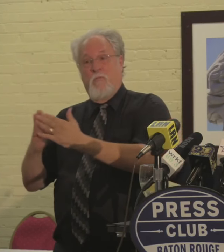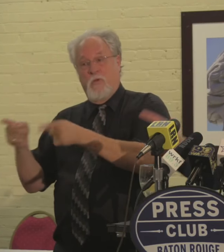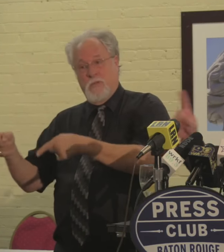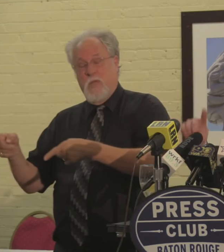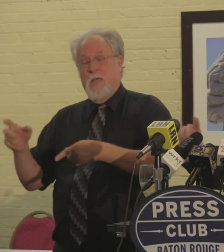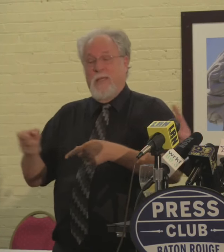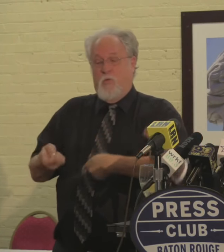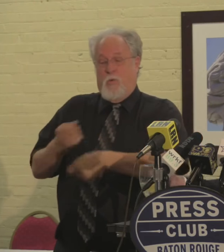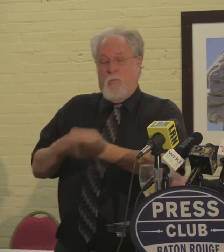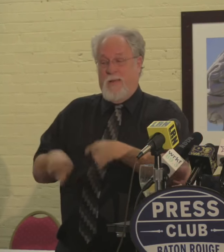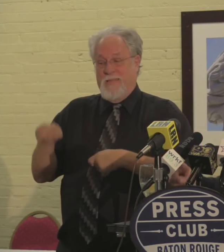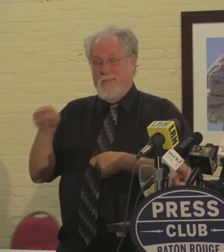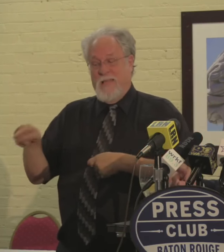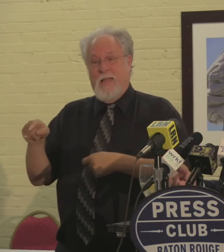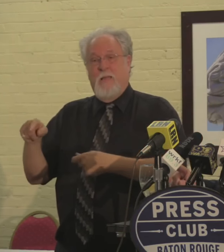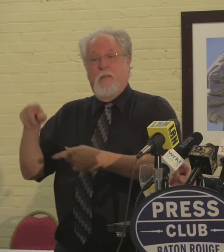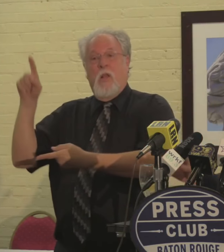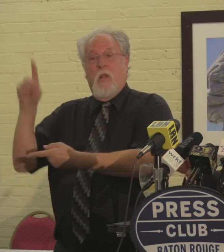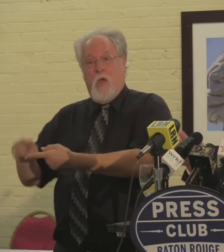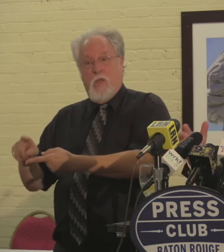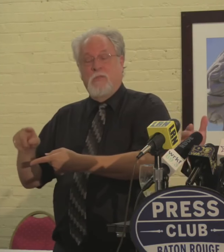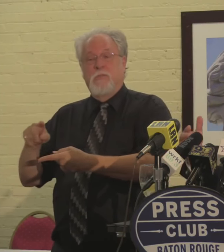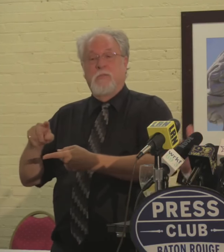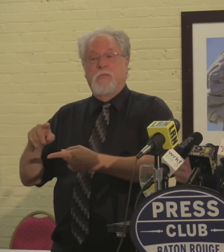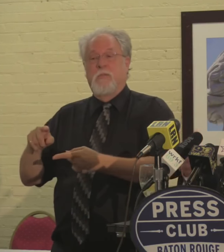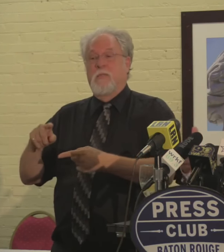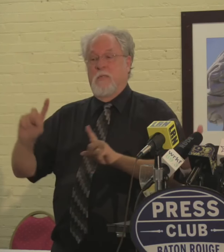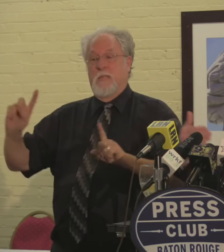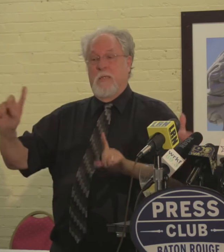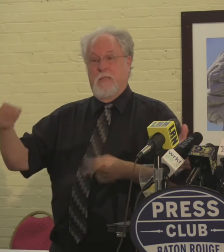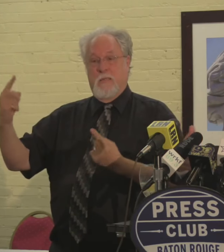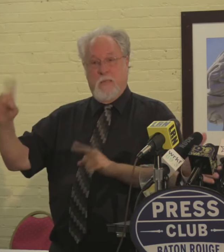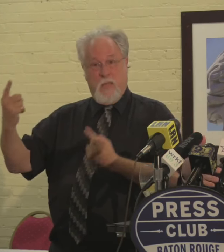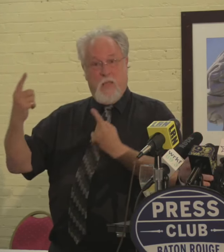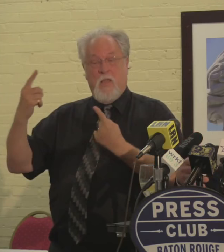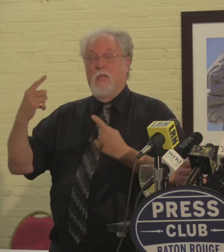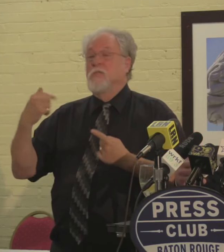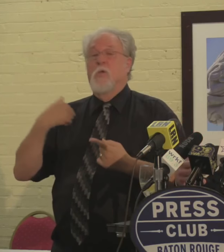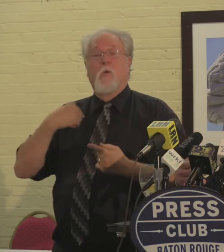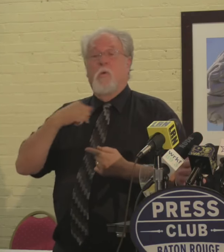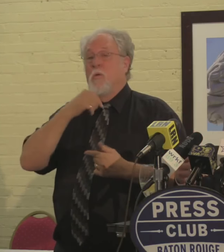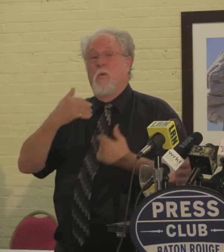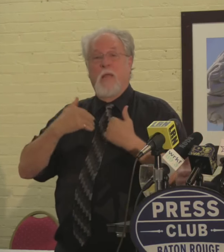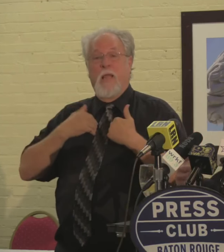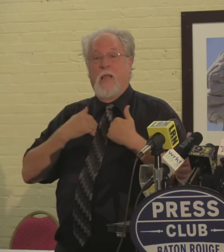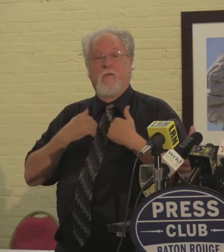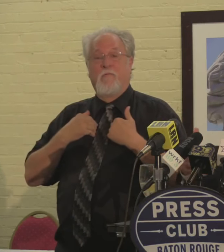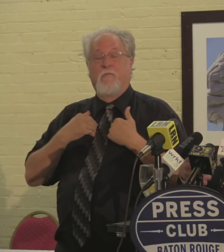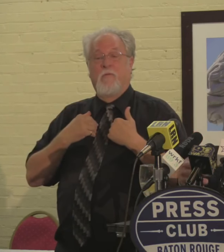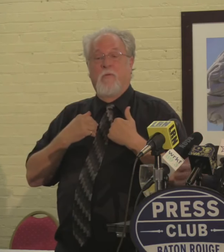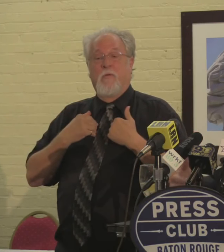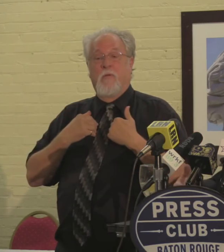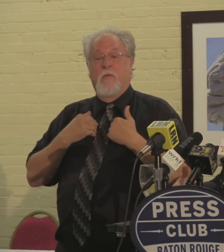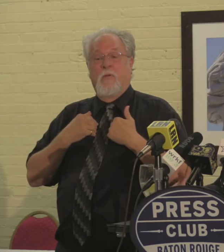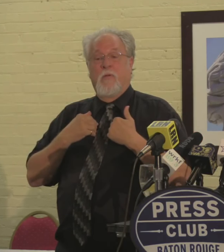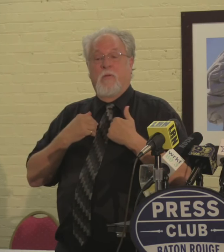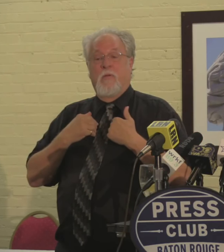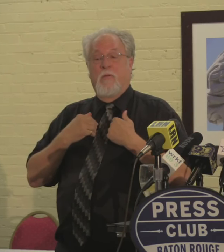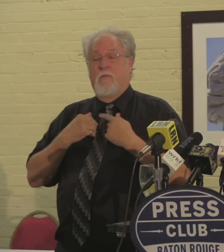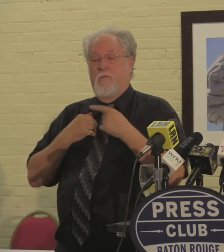to replace the revenue dollar for dollar so that we won't have more revenue coming in from those items